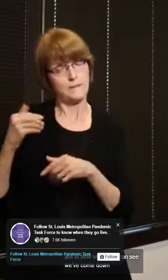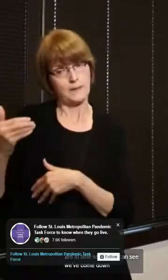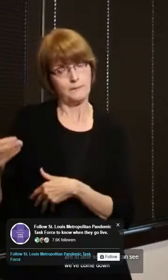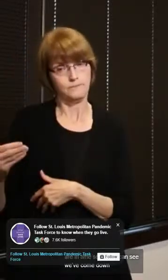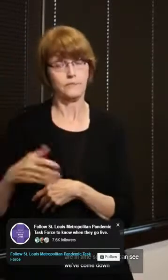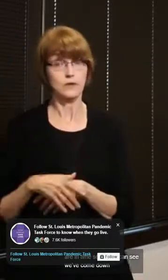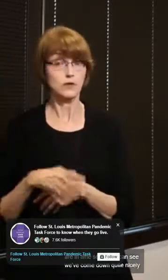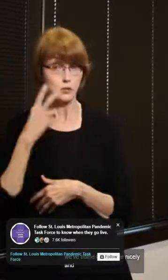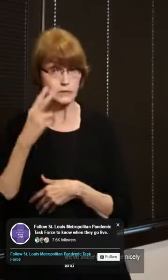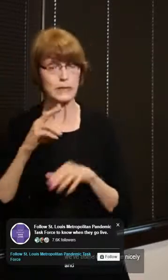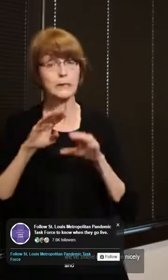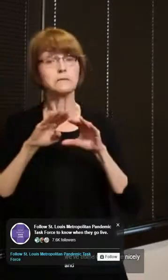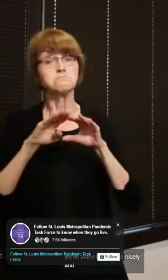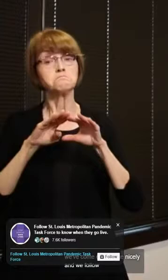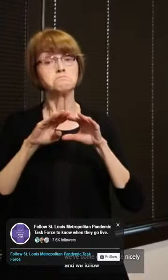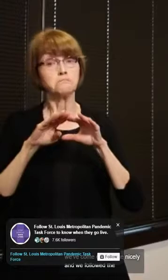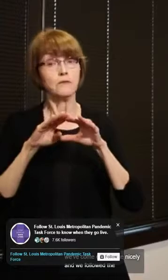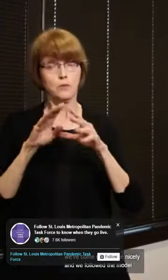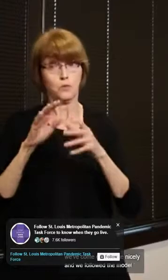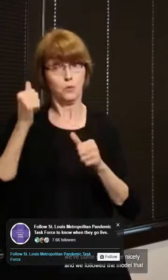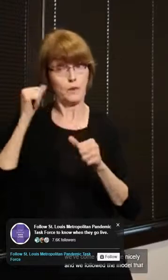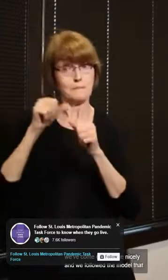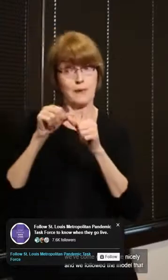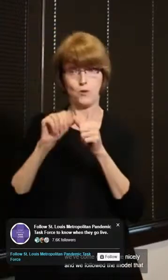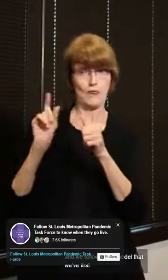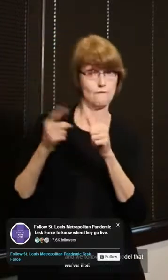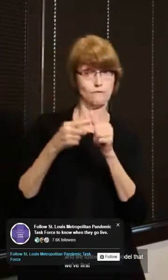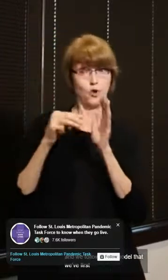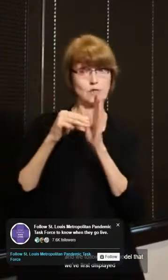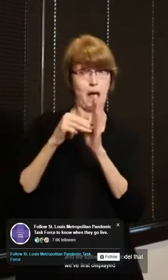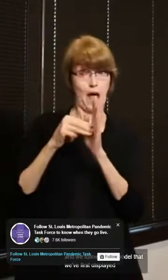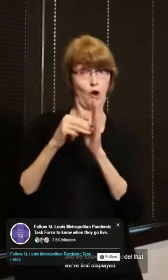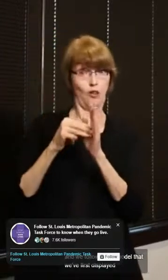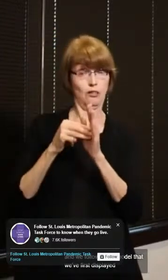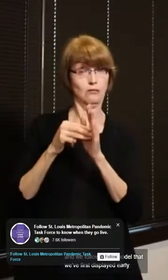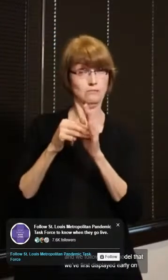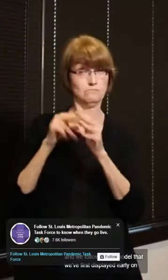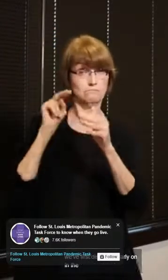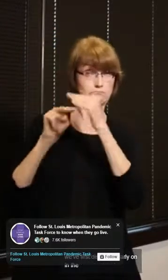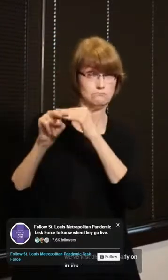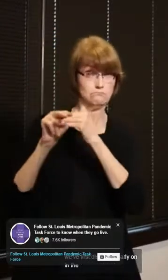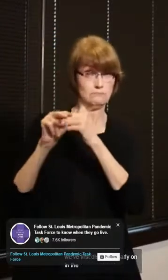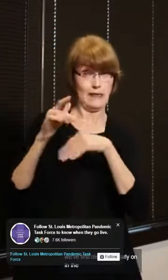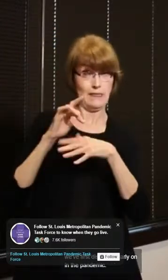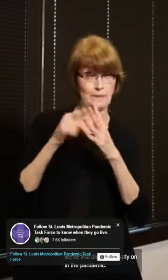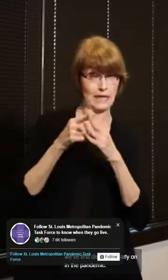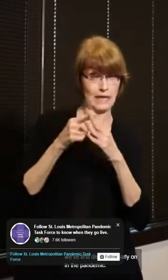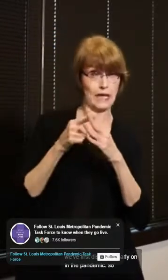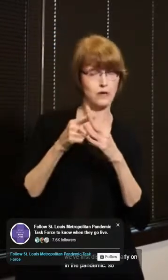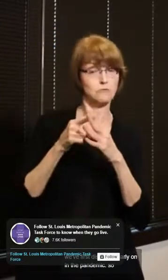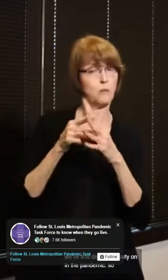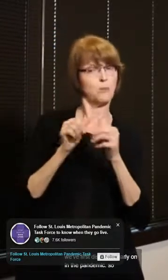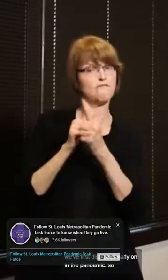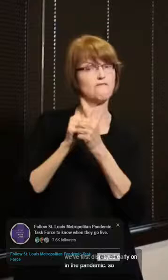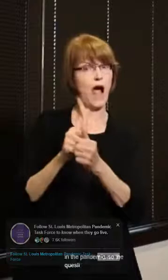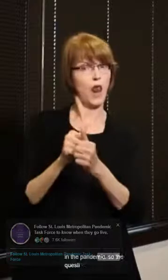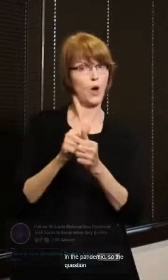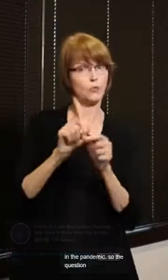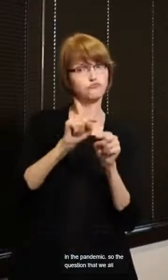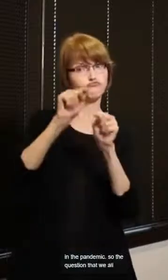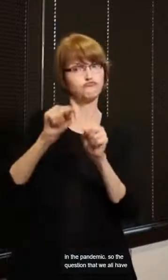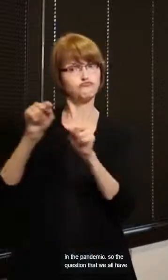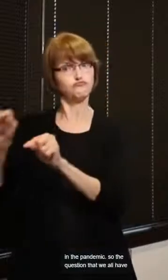quite nicely, and we've followed the model that we've first displayed early on in the pandemic. So the question that we all